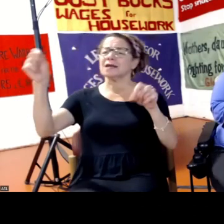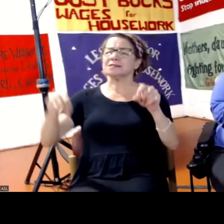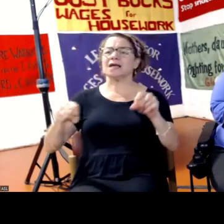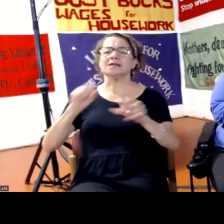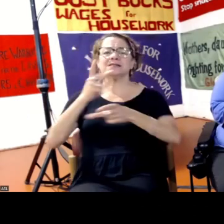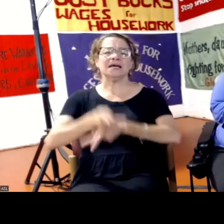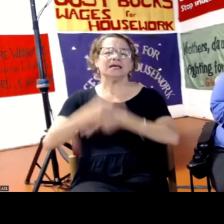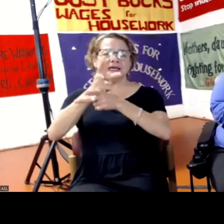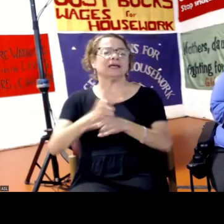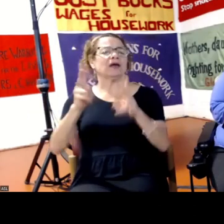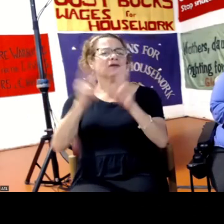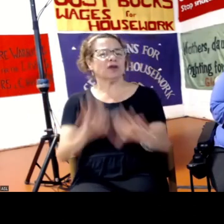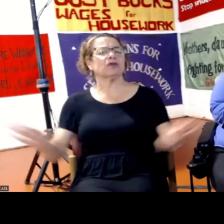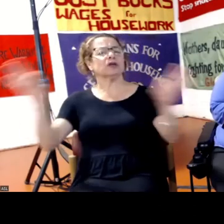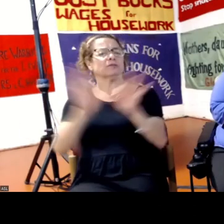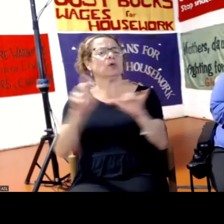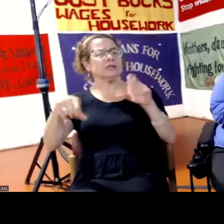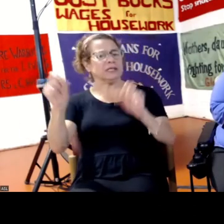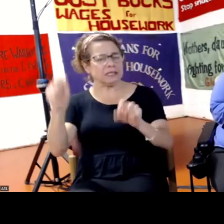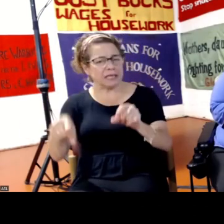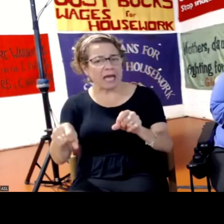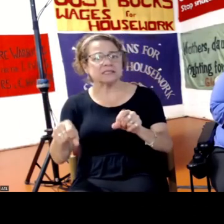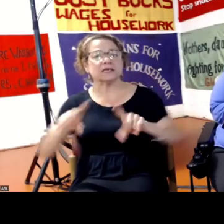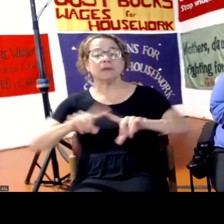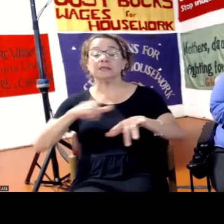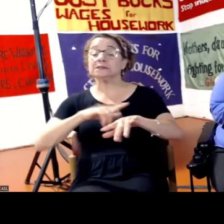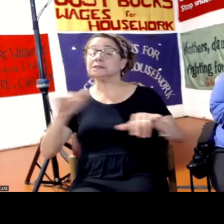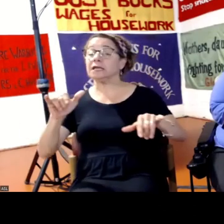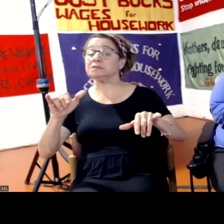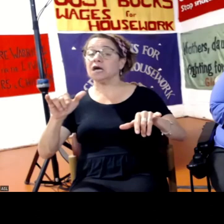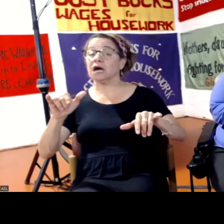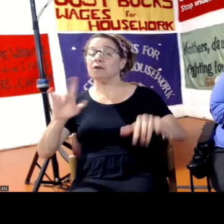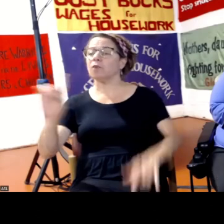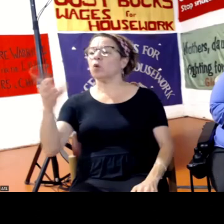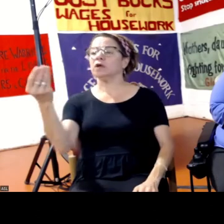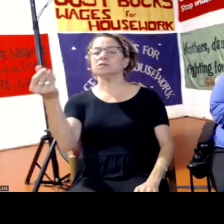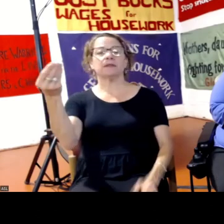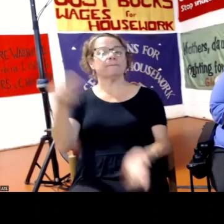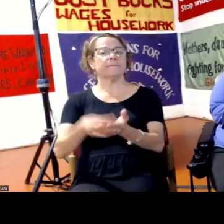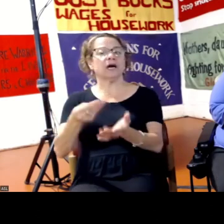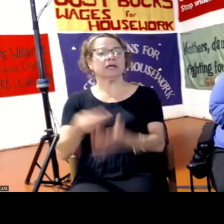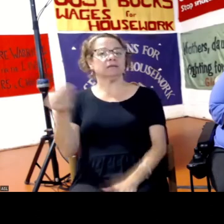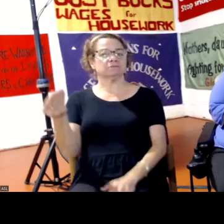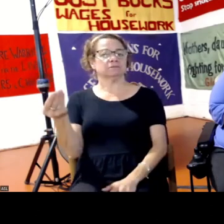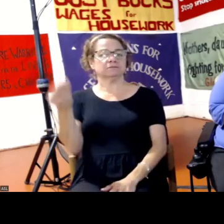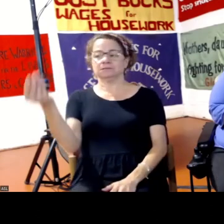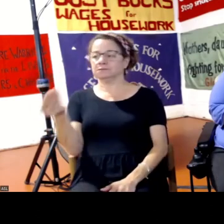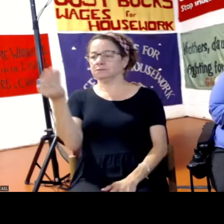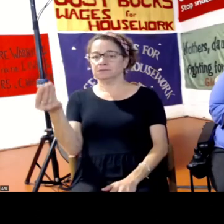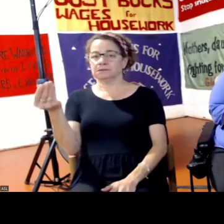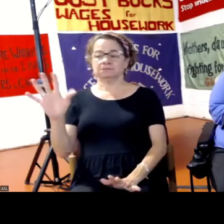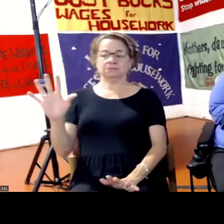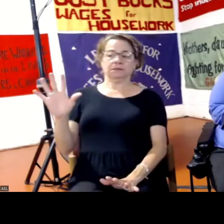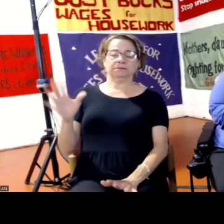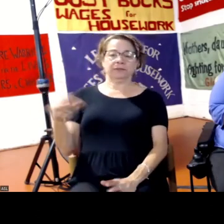that caring is central to society, but at the same time, They're really shying away from coming forward